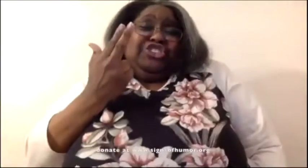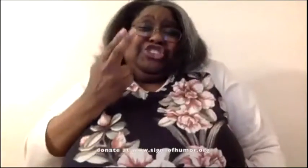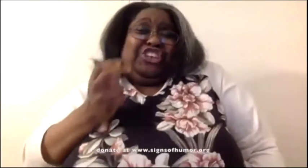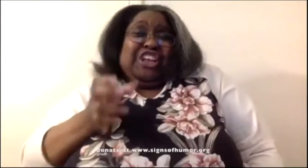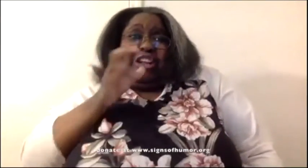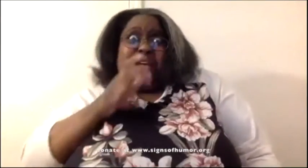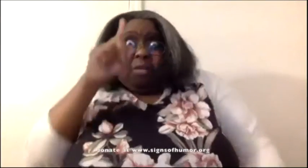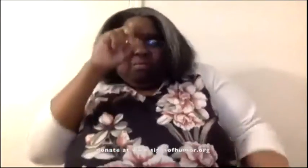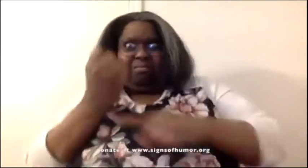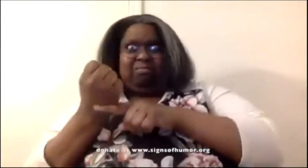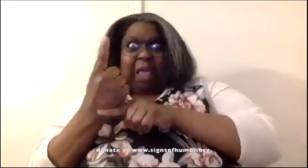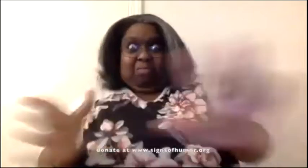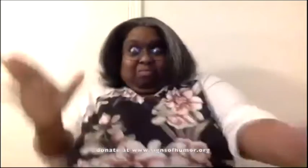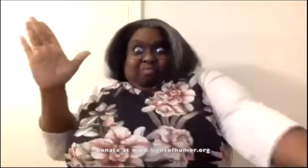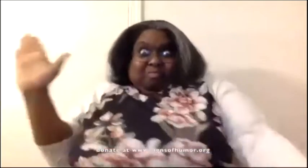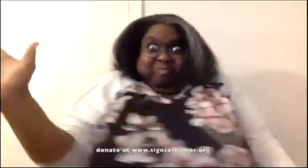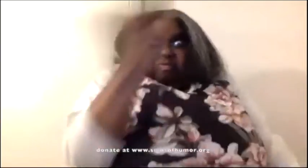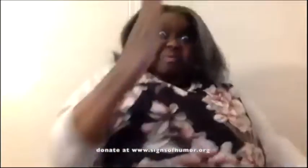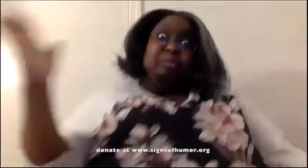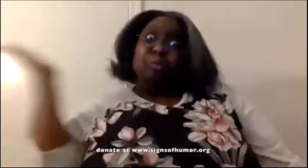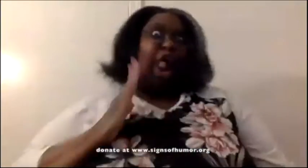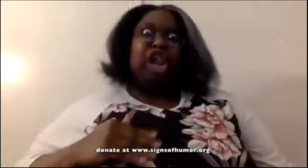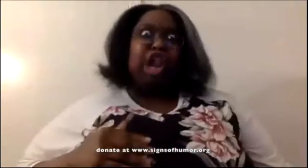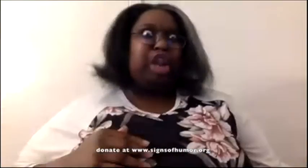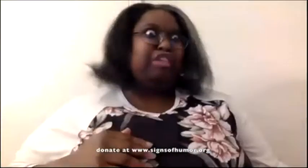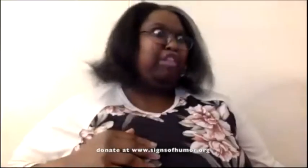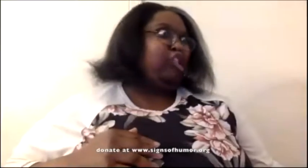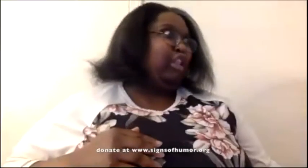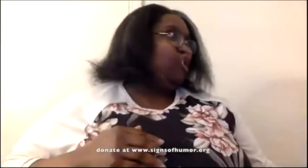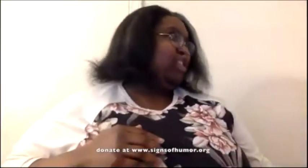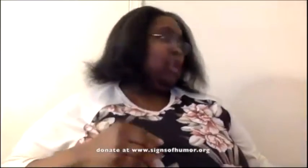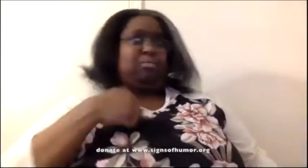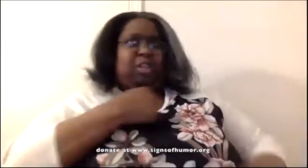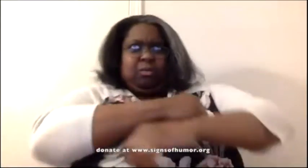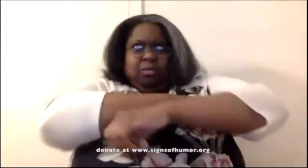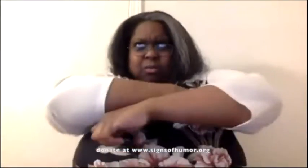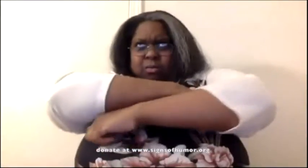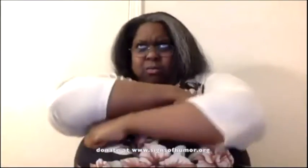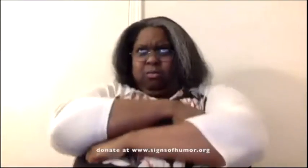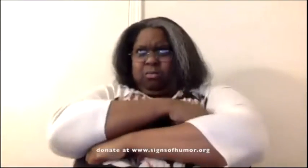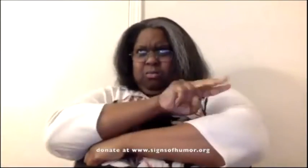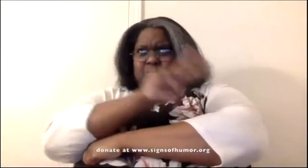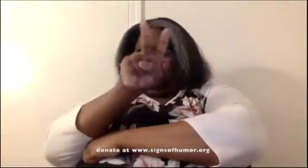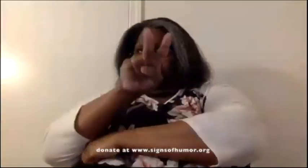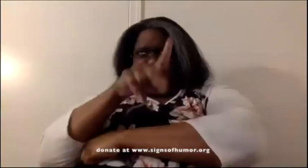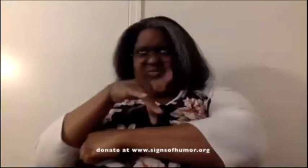Well, I just figured that she would. And then out of nowhere, the next thing I knew, she slapped my mama